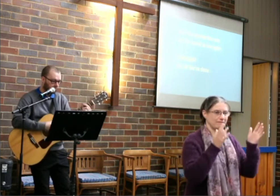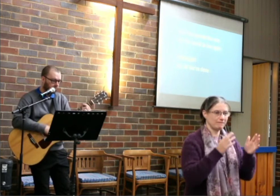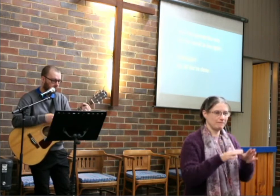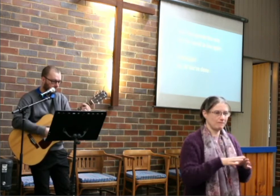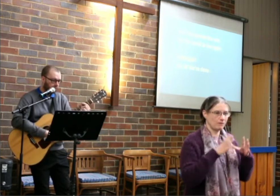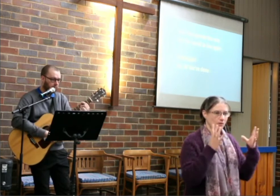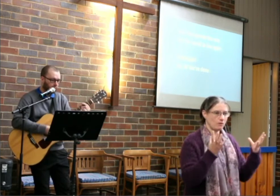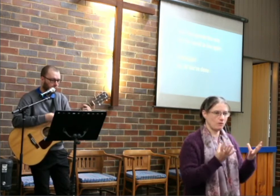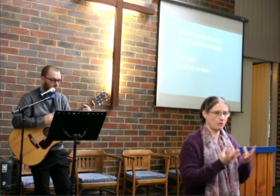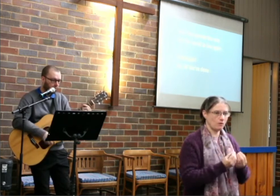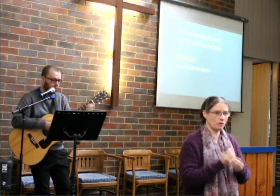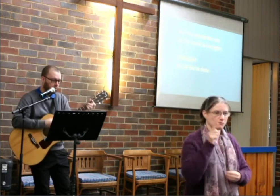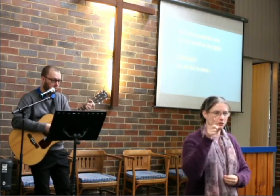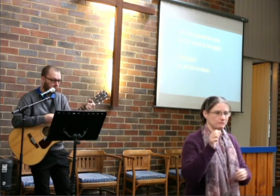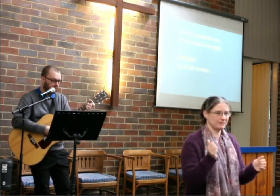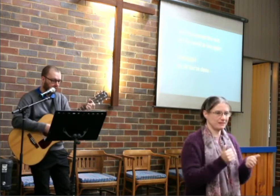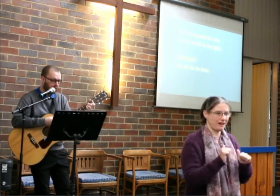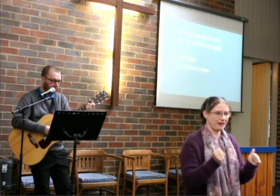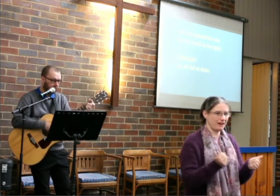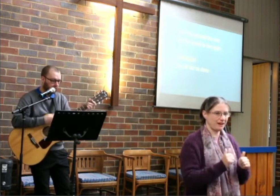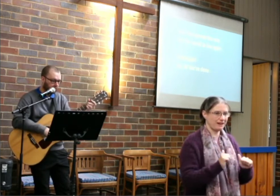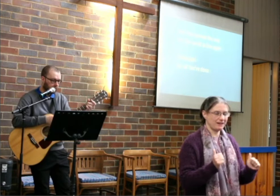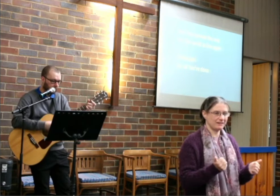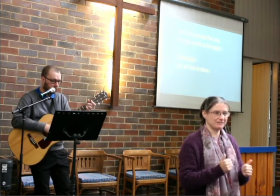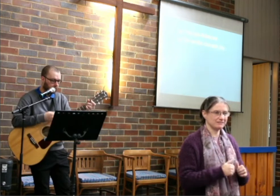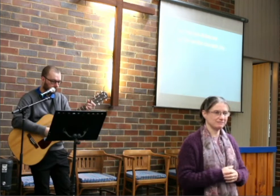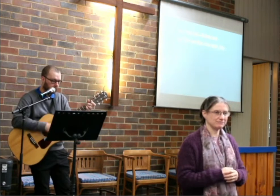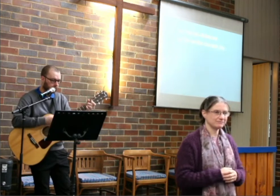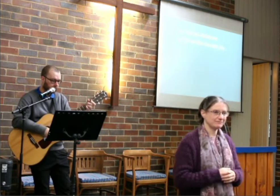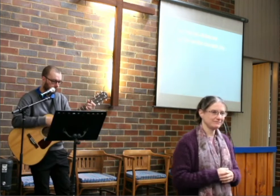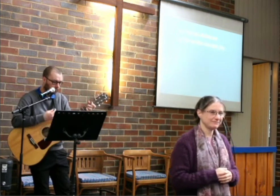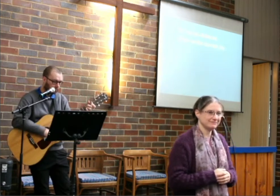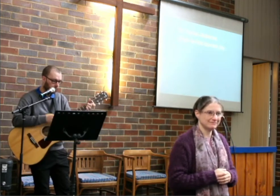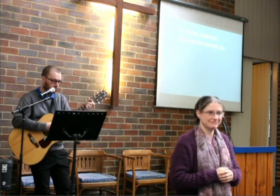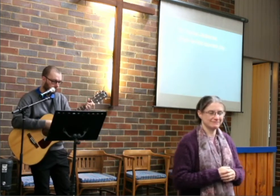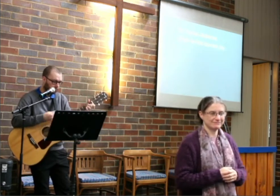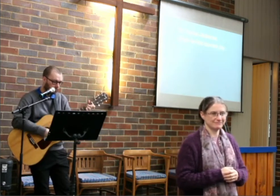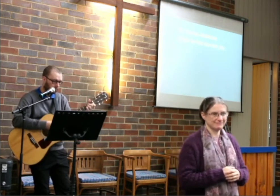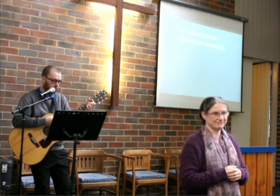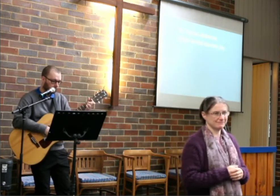Hallelujah, for all you've done.